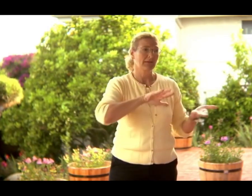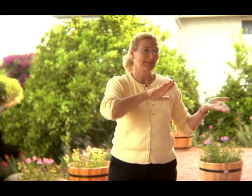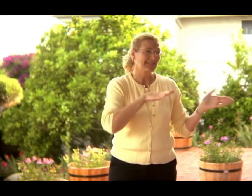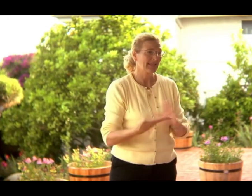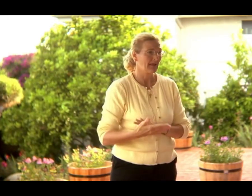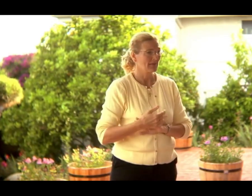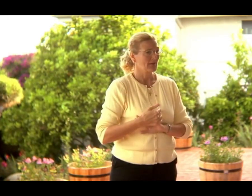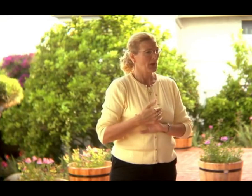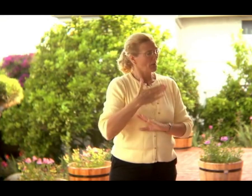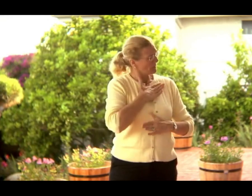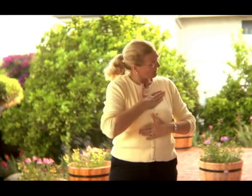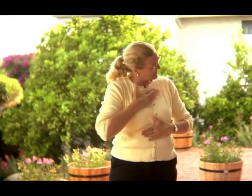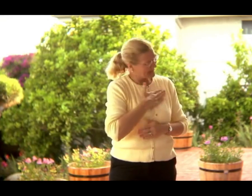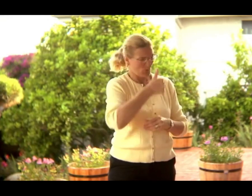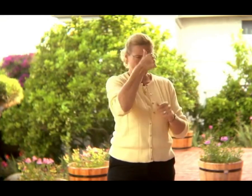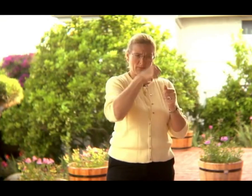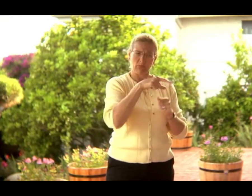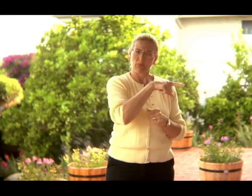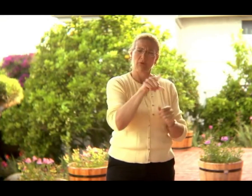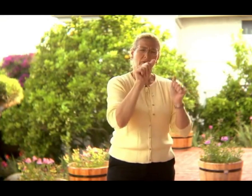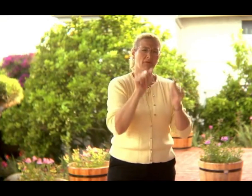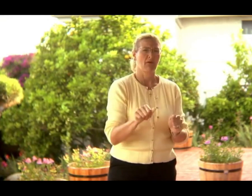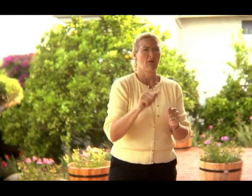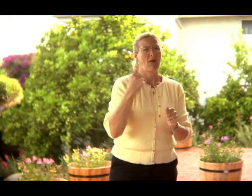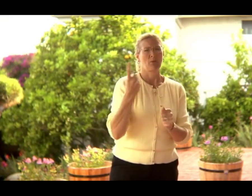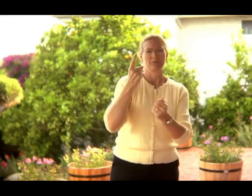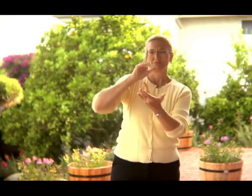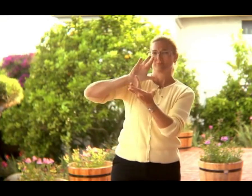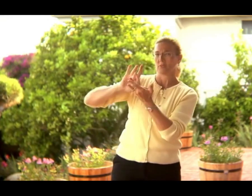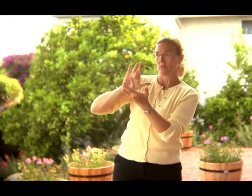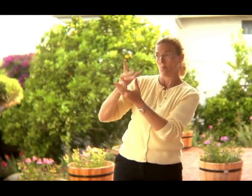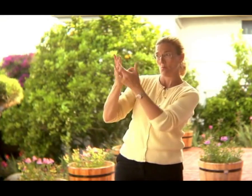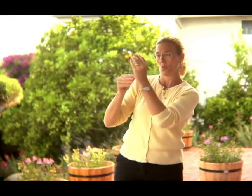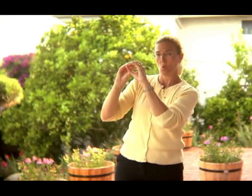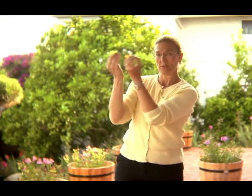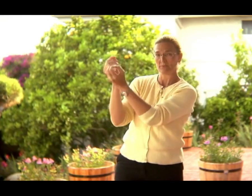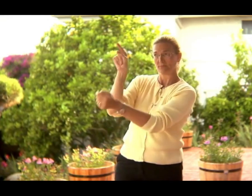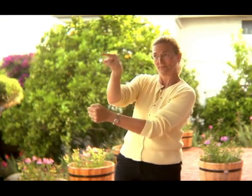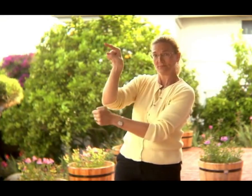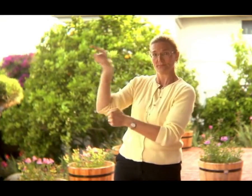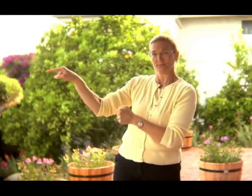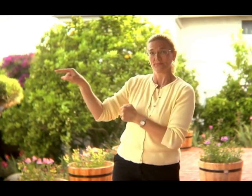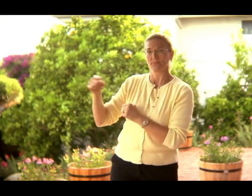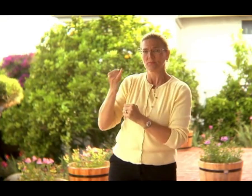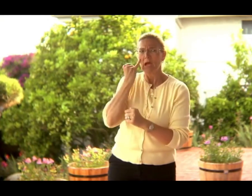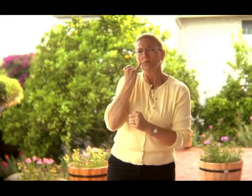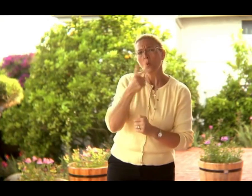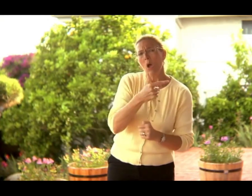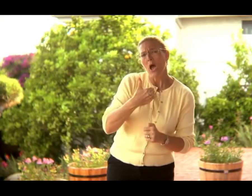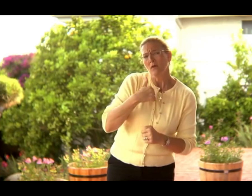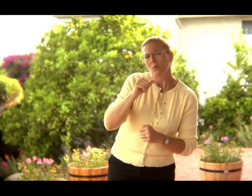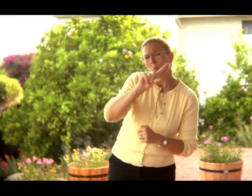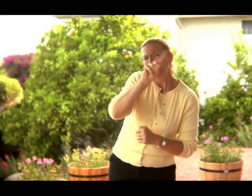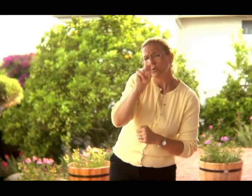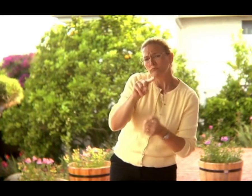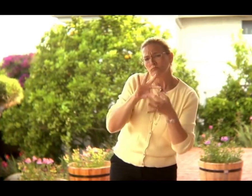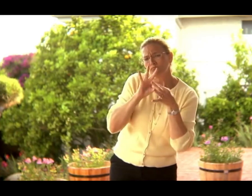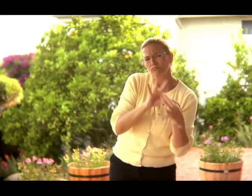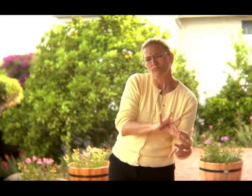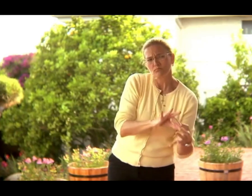premature death. Please remember that you can contact both of those organizations if you have any questions about skin cancer